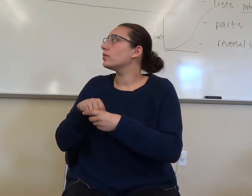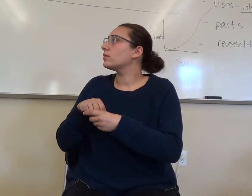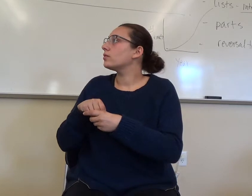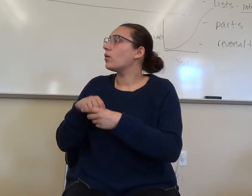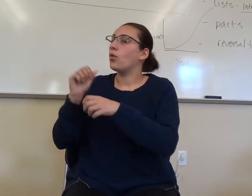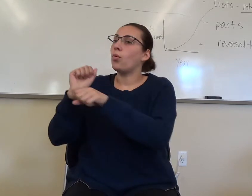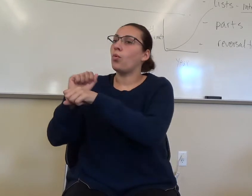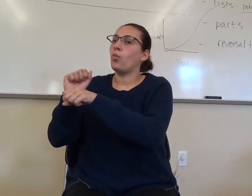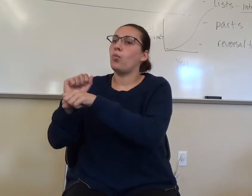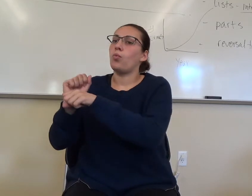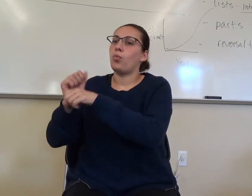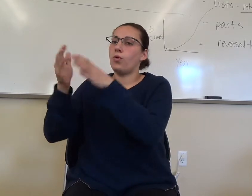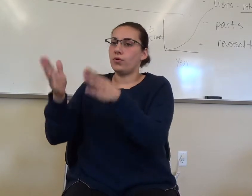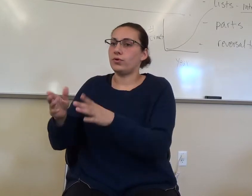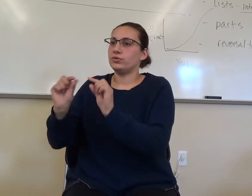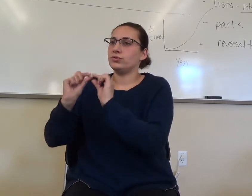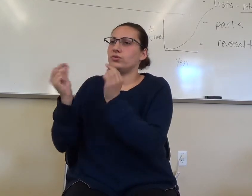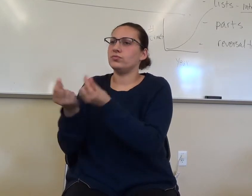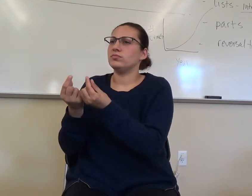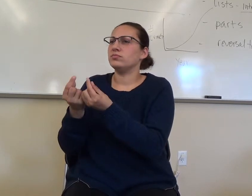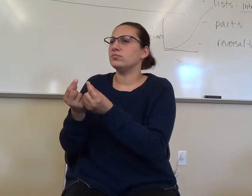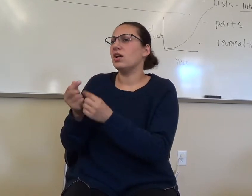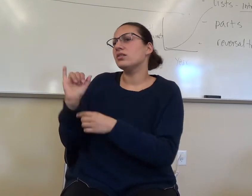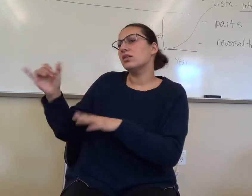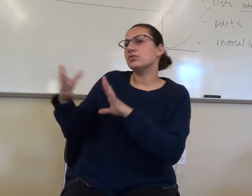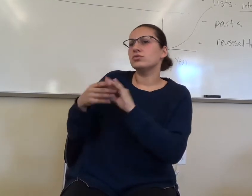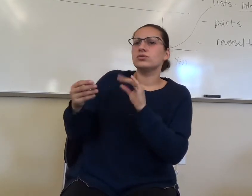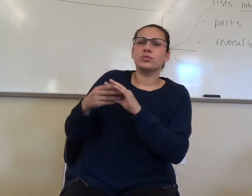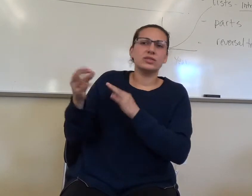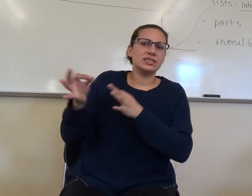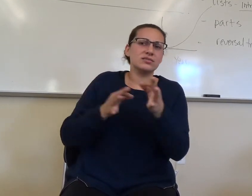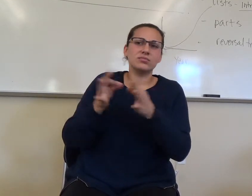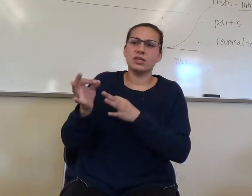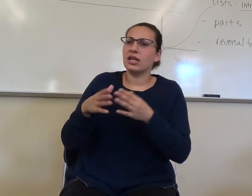So what is it telling us about these groups?